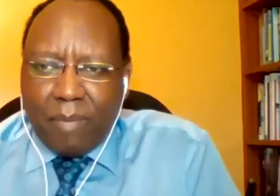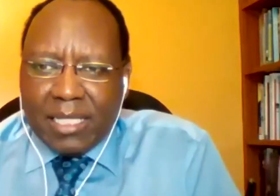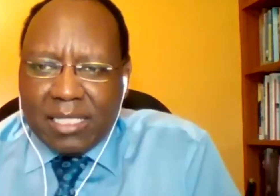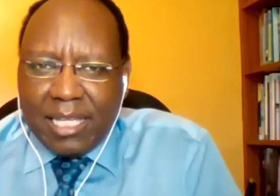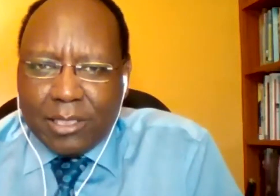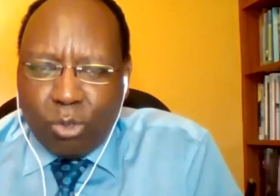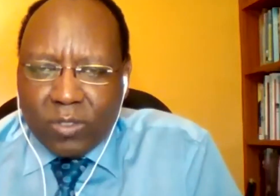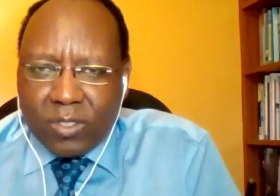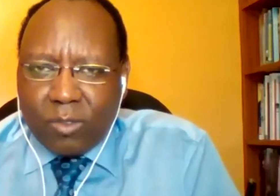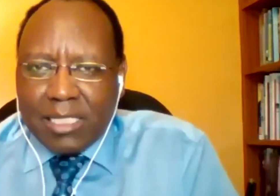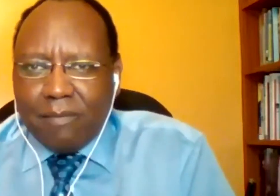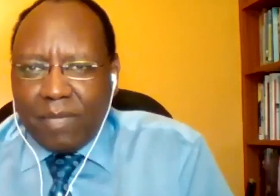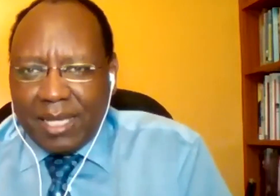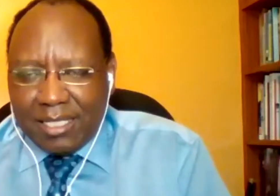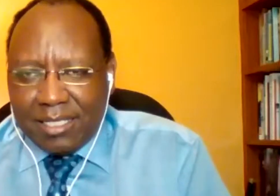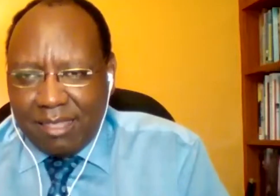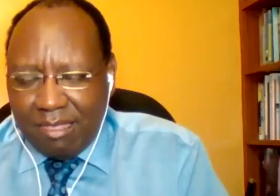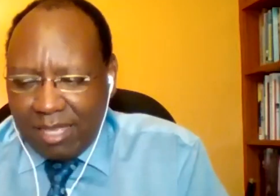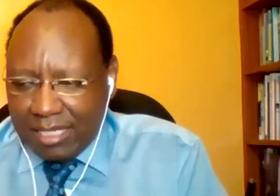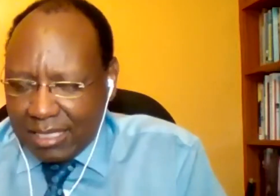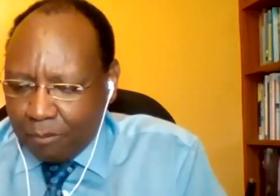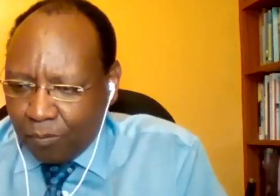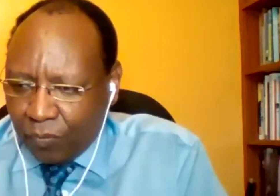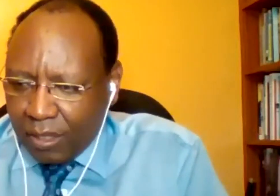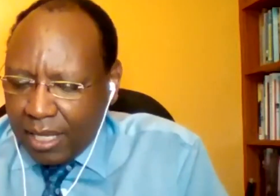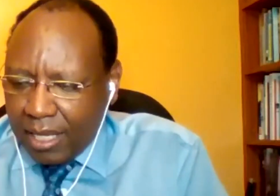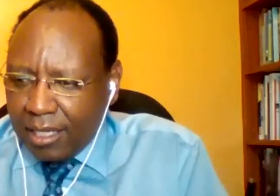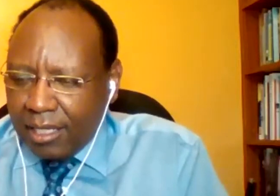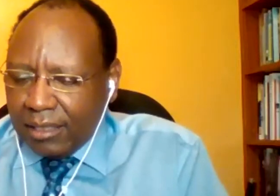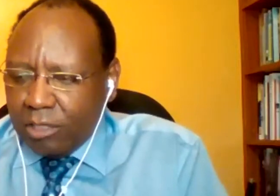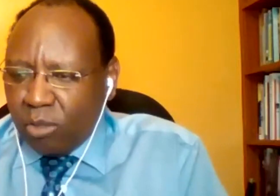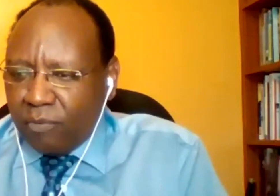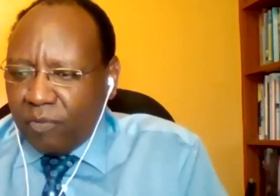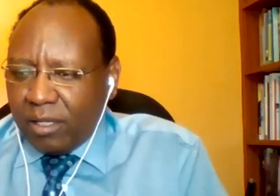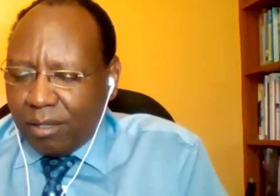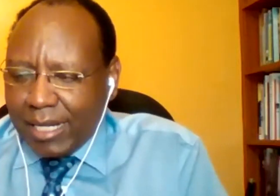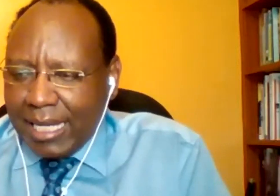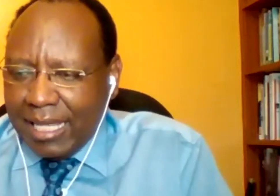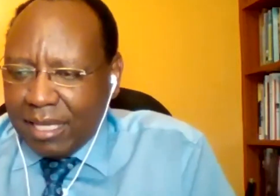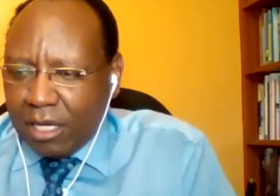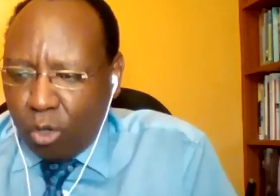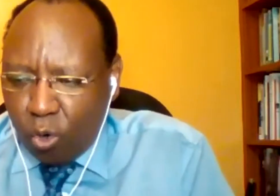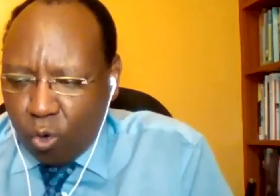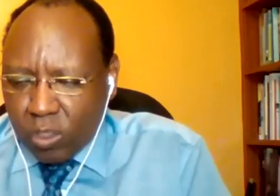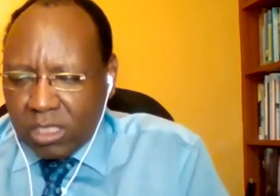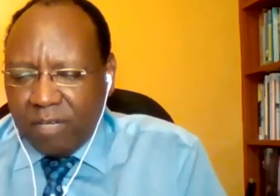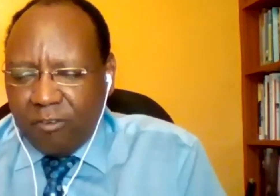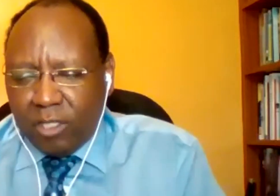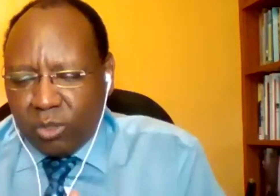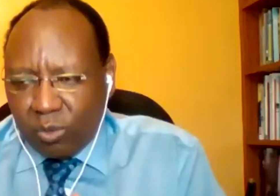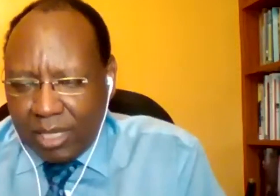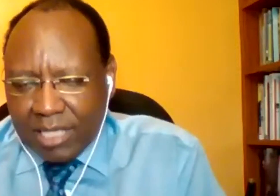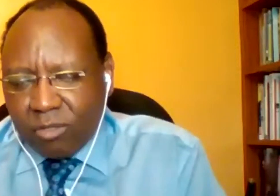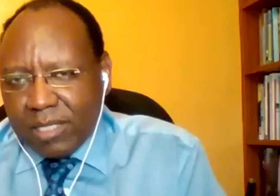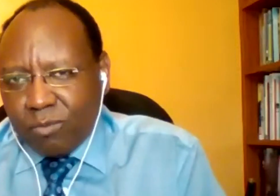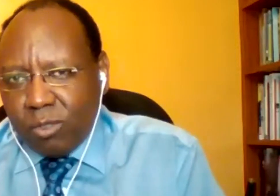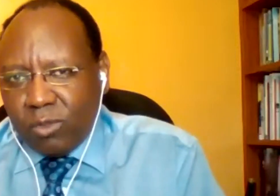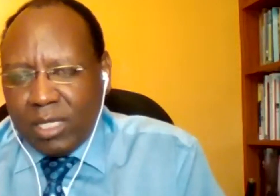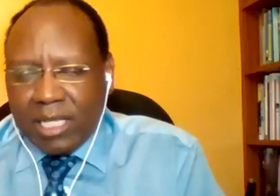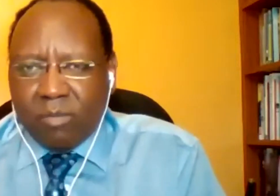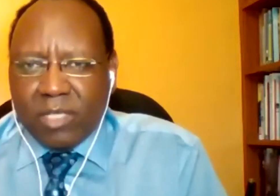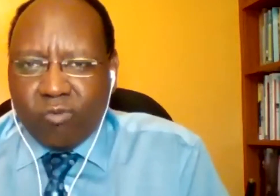well written, very, very good books. He can confirm that I have almost all his books. He